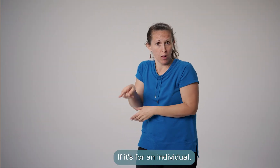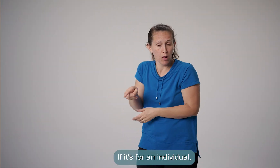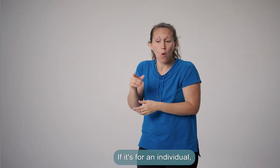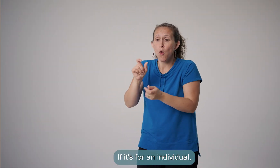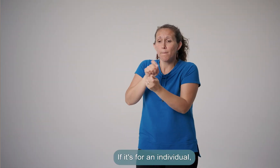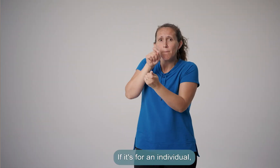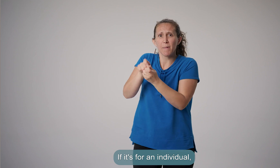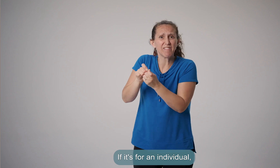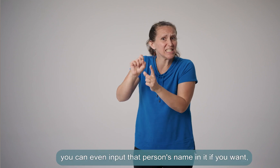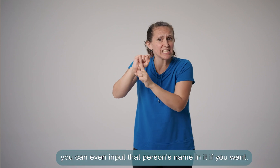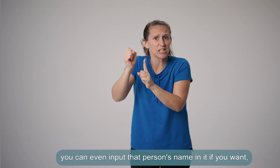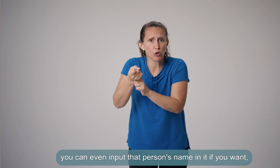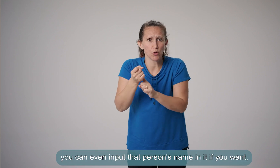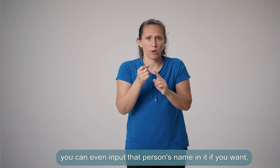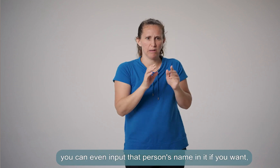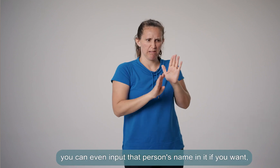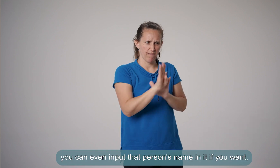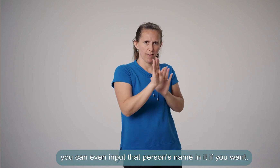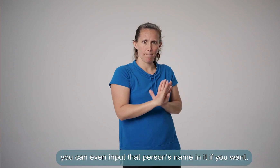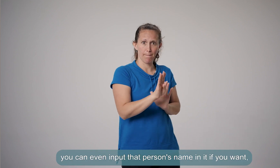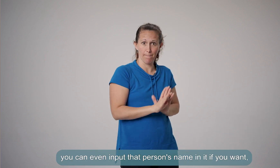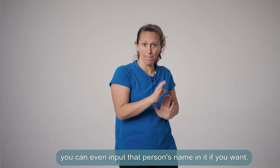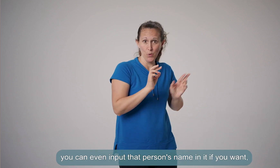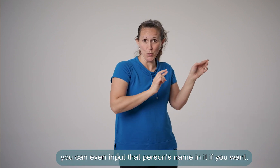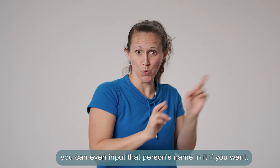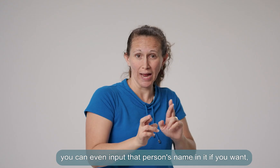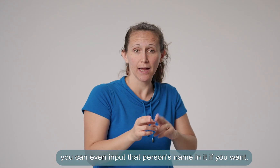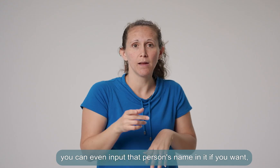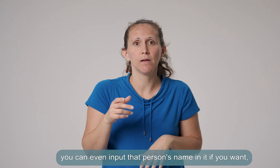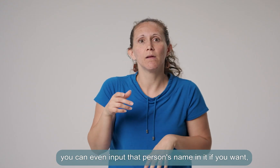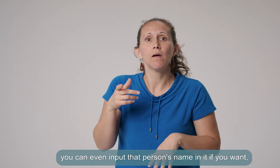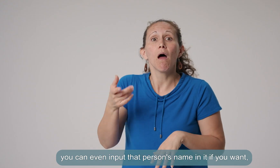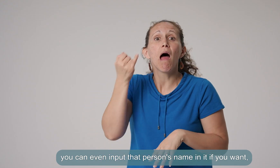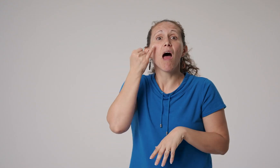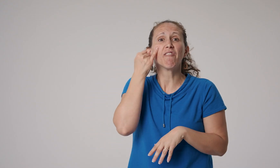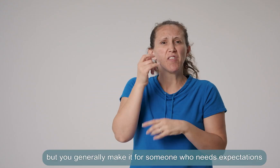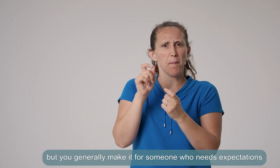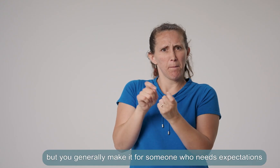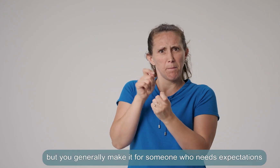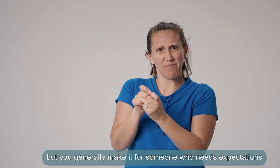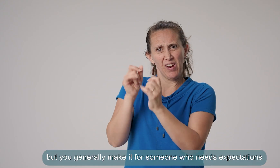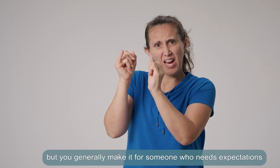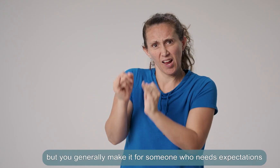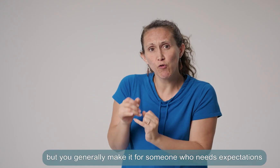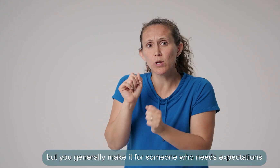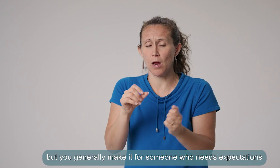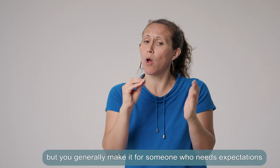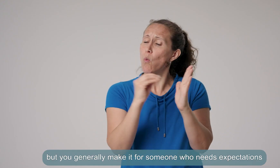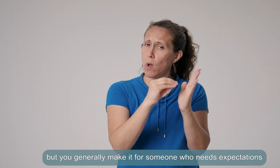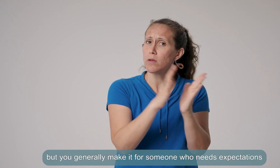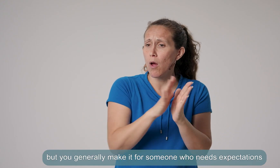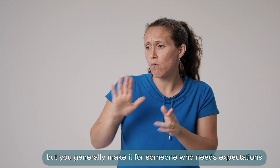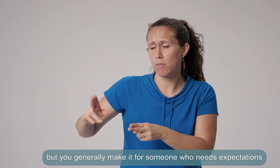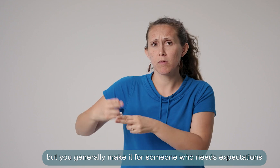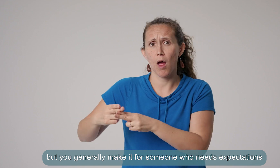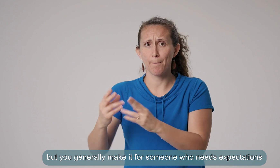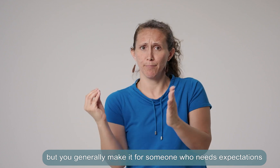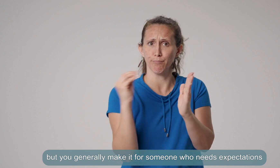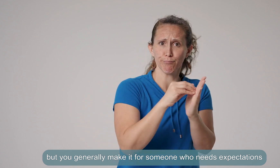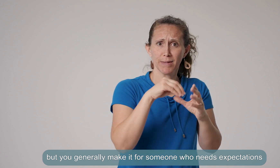an individual, you can even input that person's name in it if you want, but you generally make it for someone who needs expectations